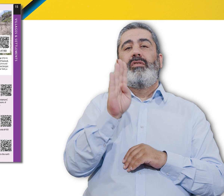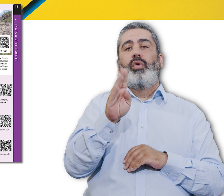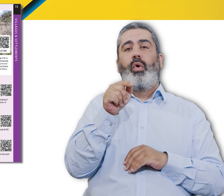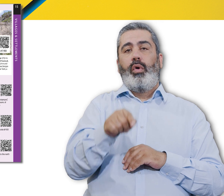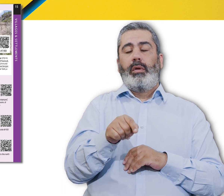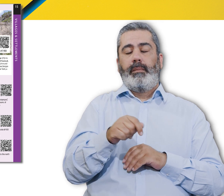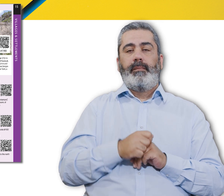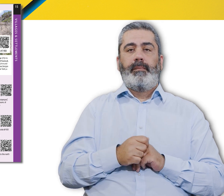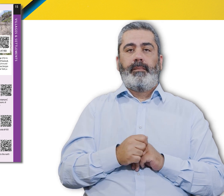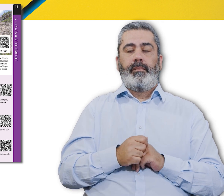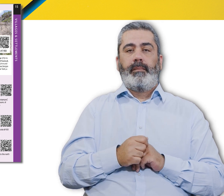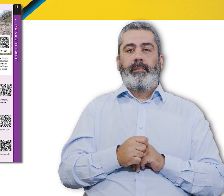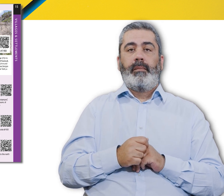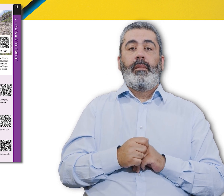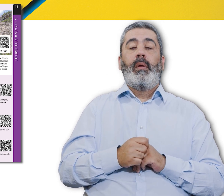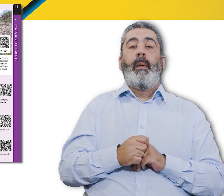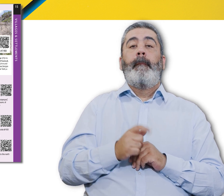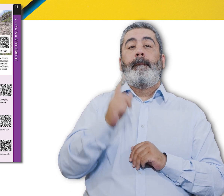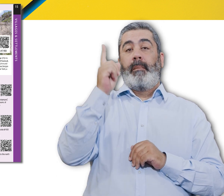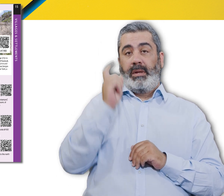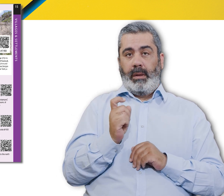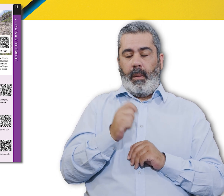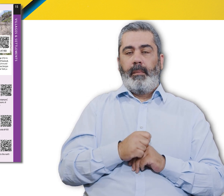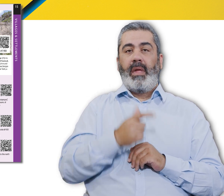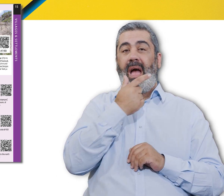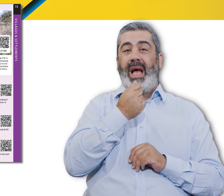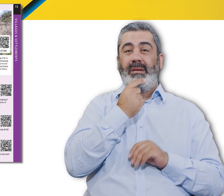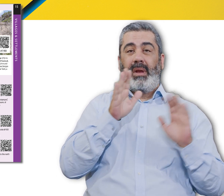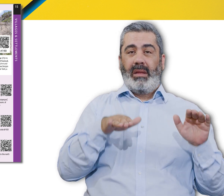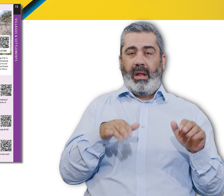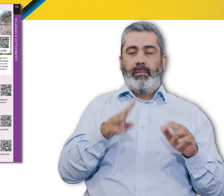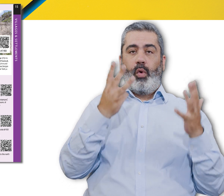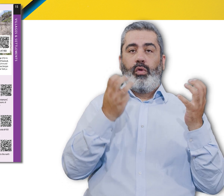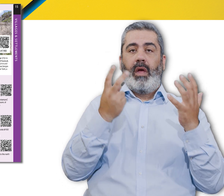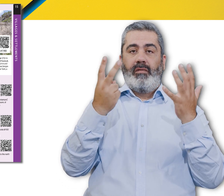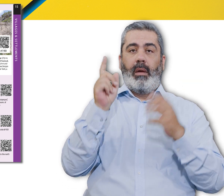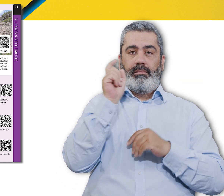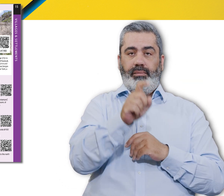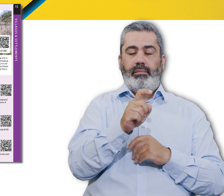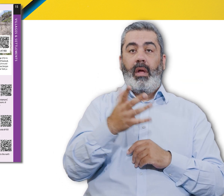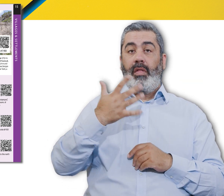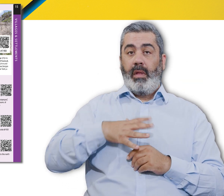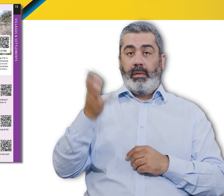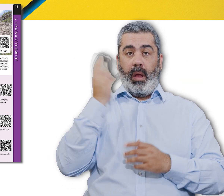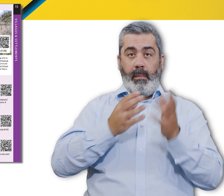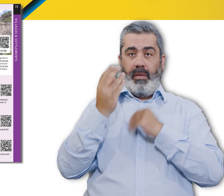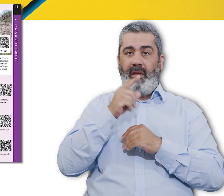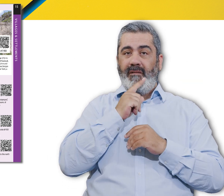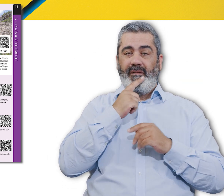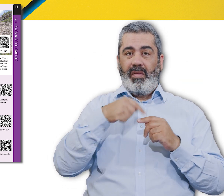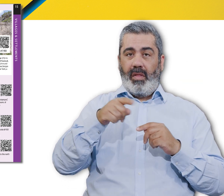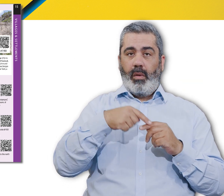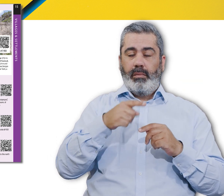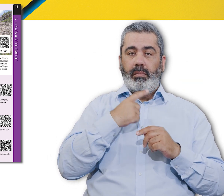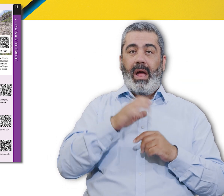point, Omnitsa, and then Risori, Skamneldli, etc. Aspragaloe, number 87. For information